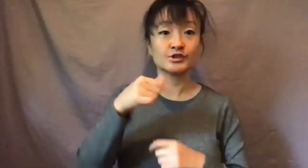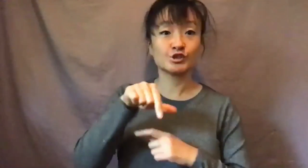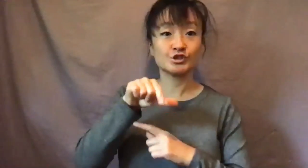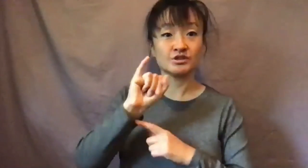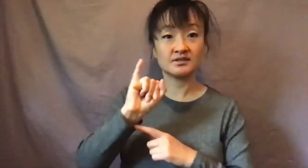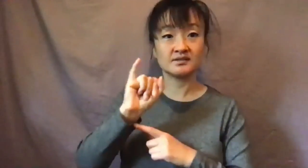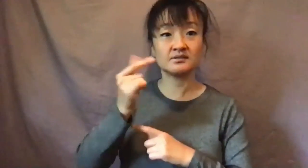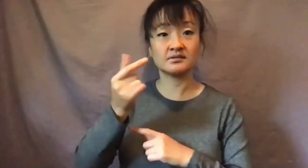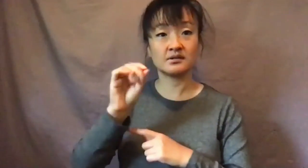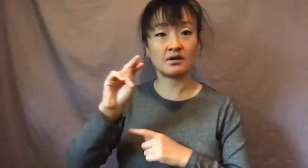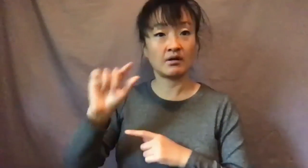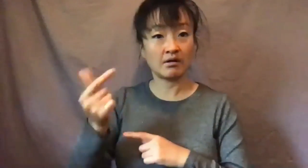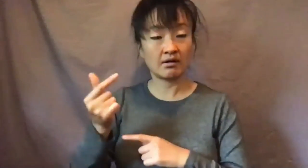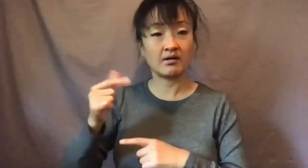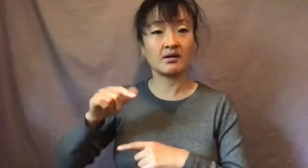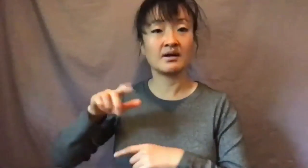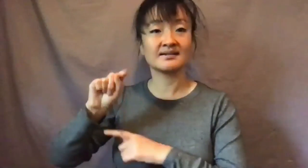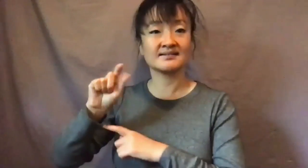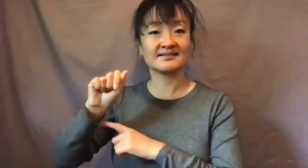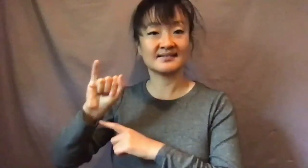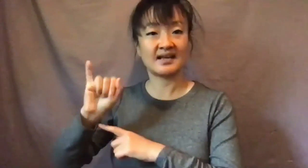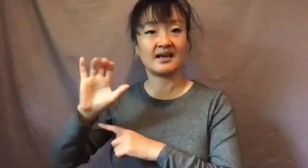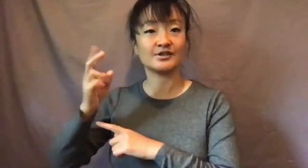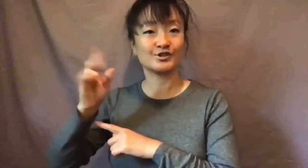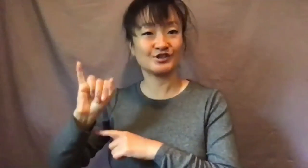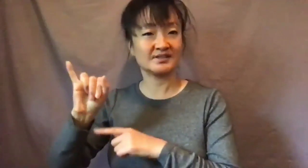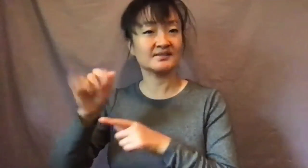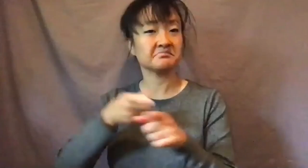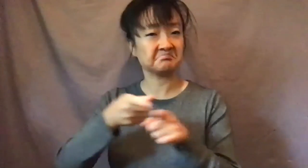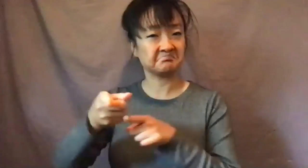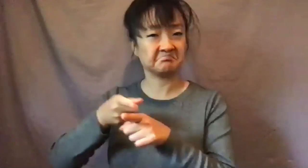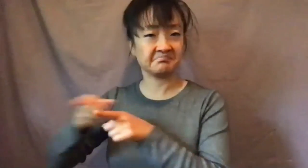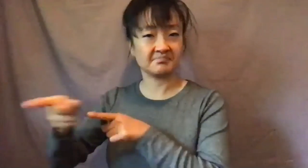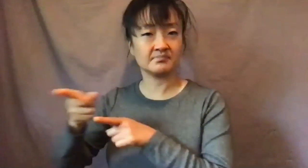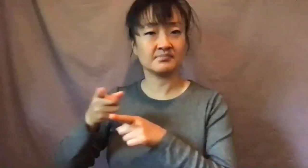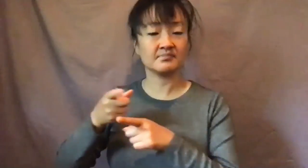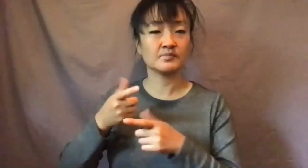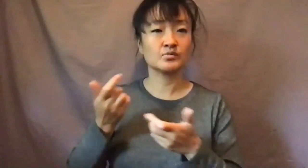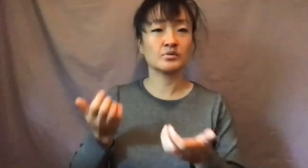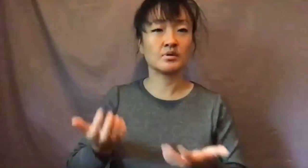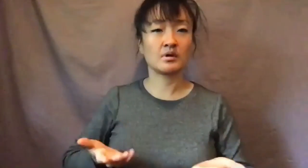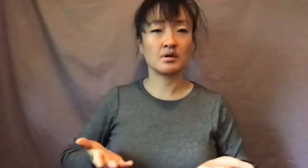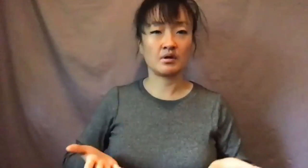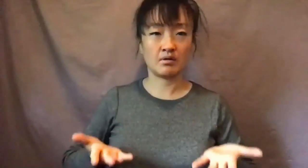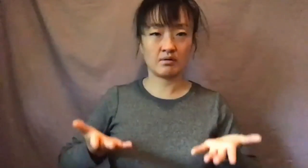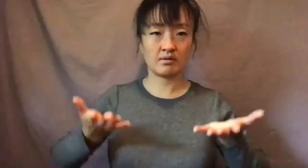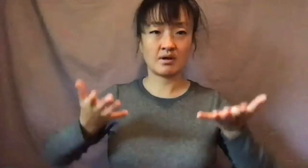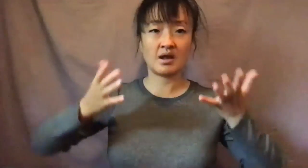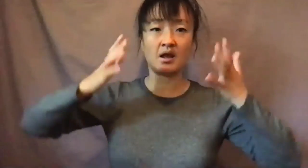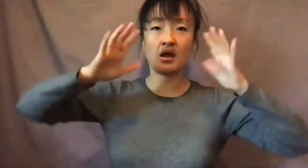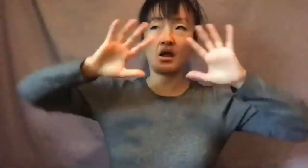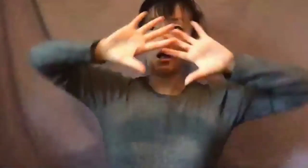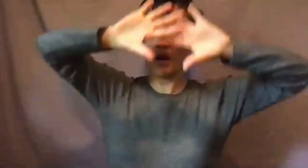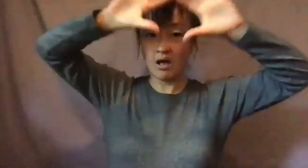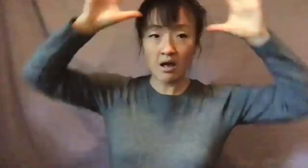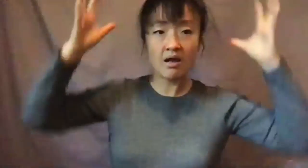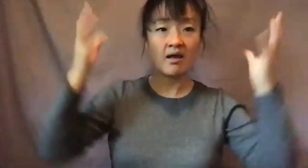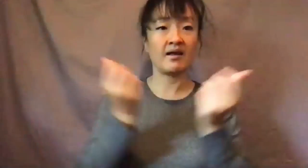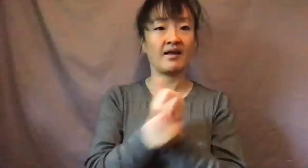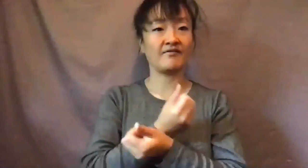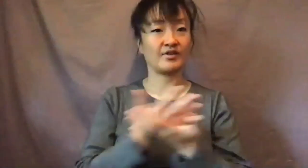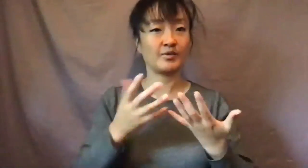sort of raise and we clear Qi, and we imagine that it's sort of bringing down and taking everything down that we no longer need,